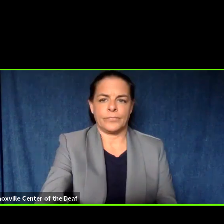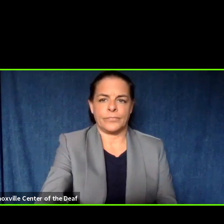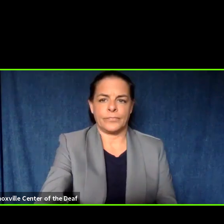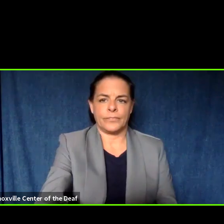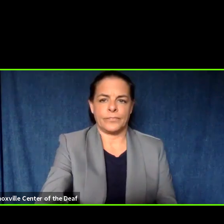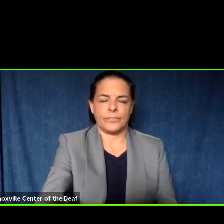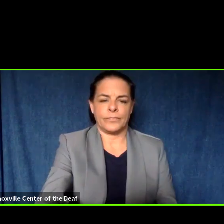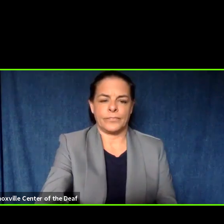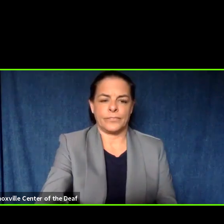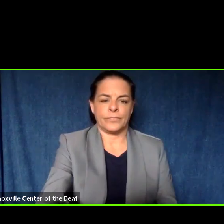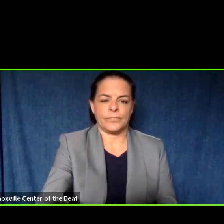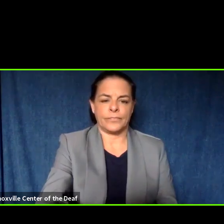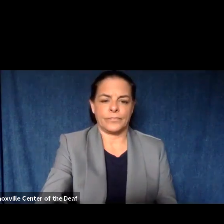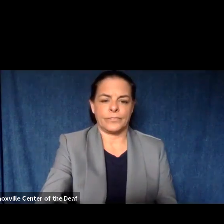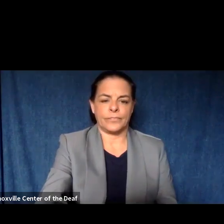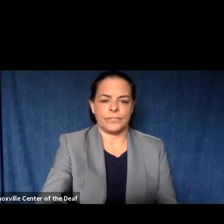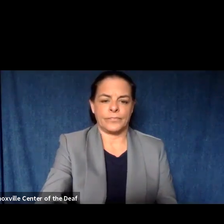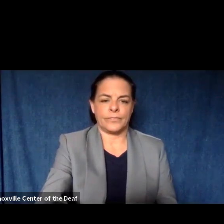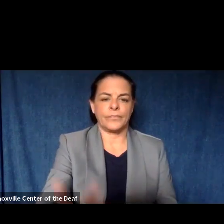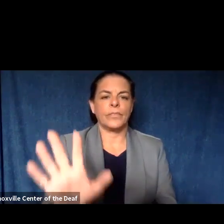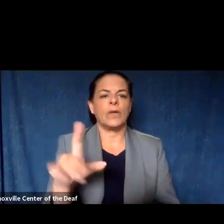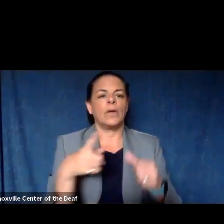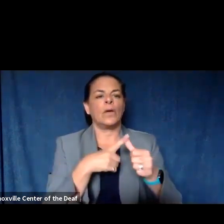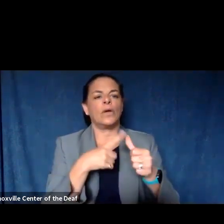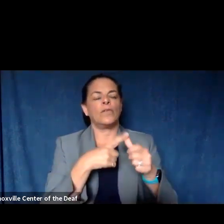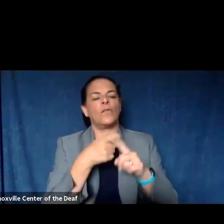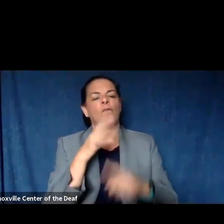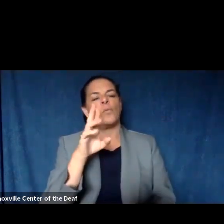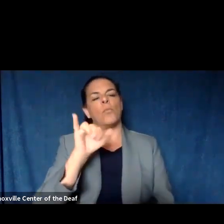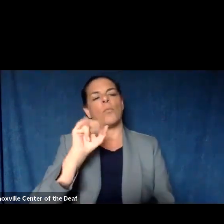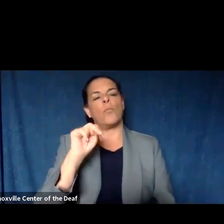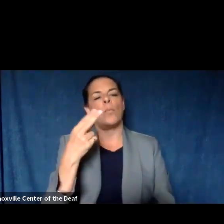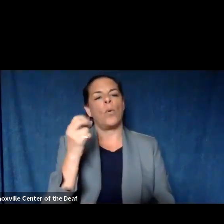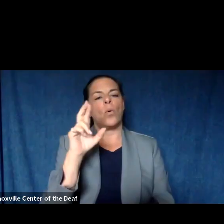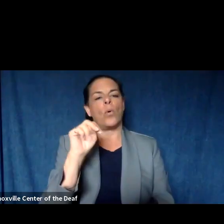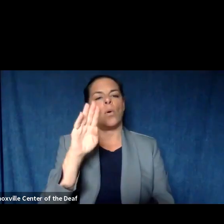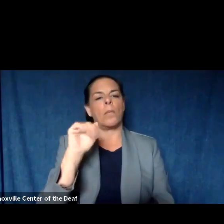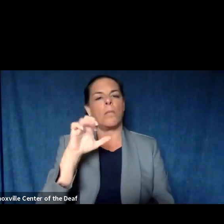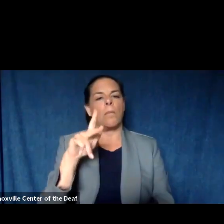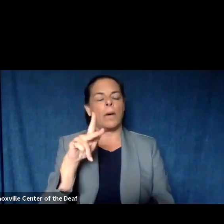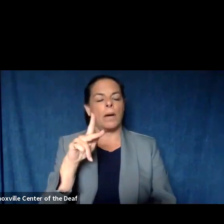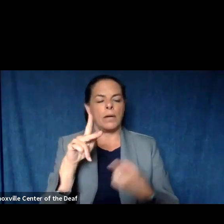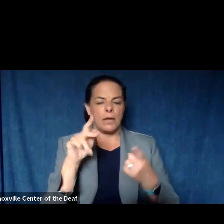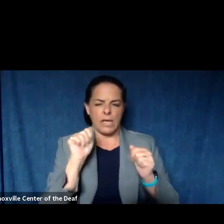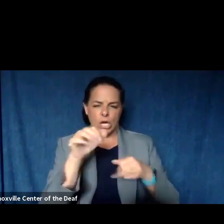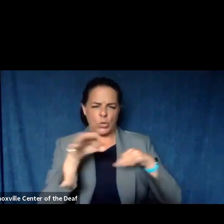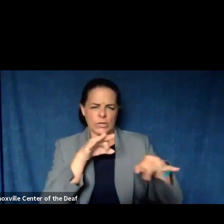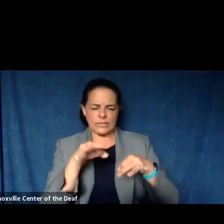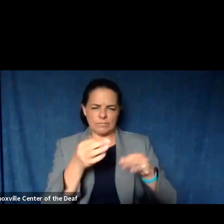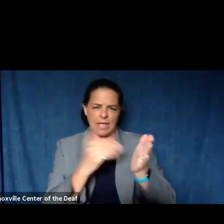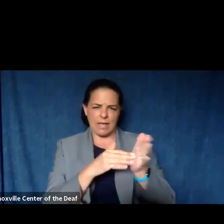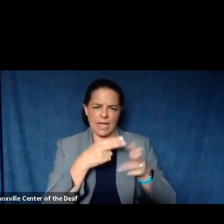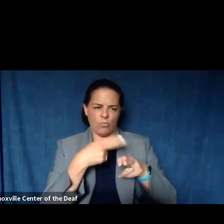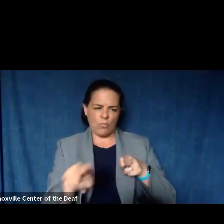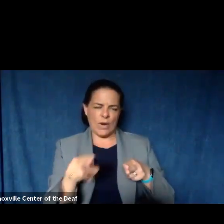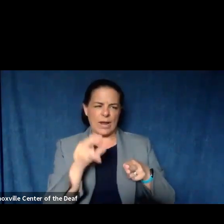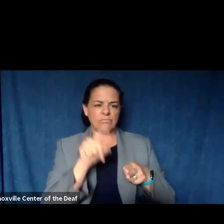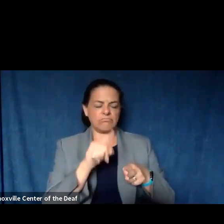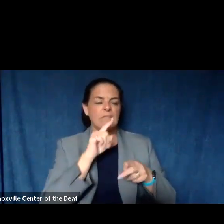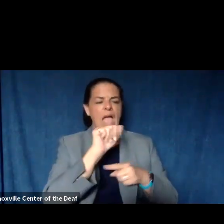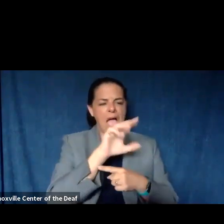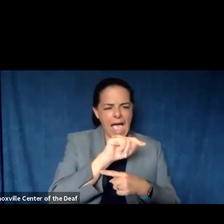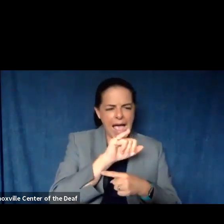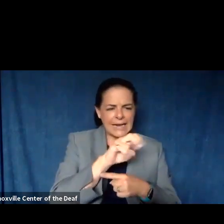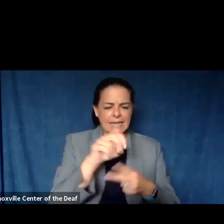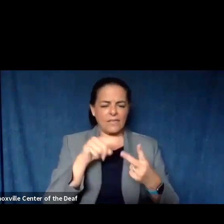All right, the first question we have is from Brian Hornback. He says, can you explain again briefly the active cases, probable